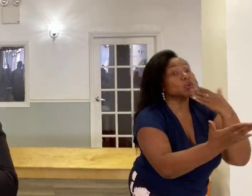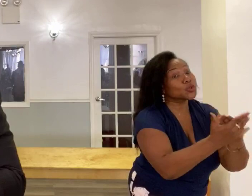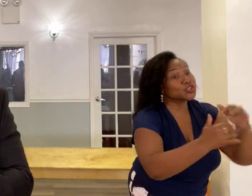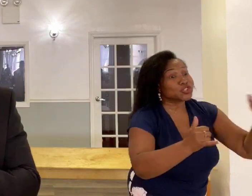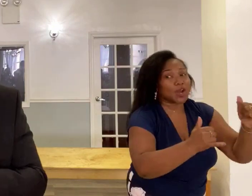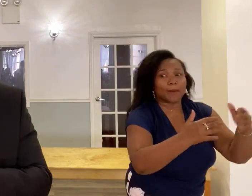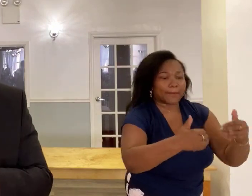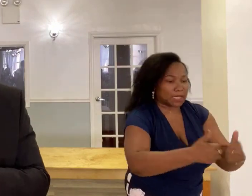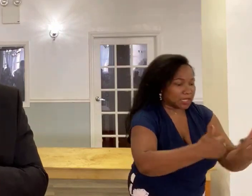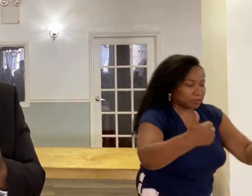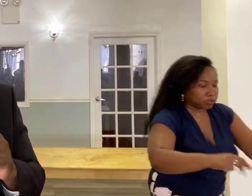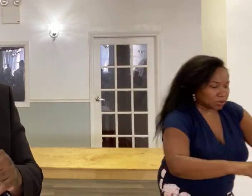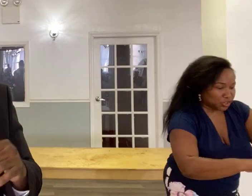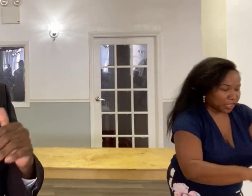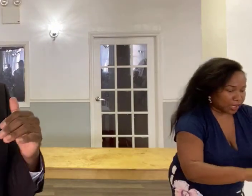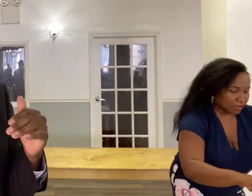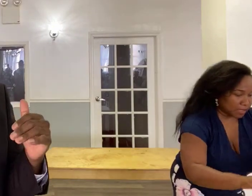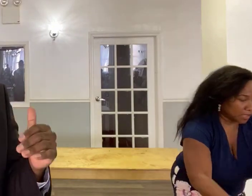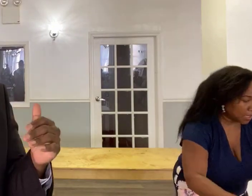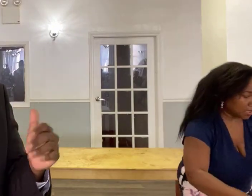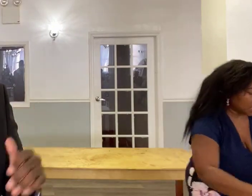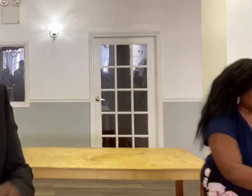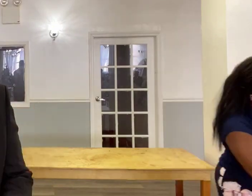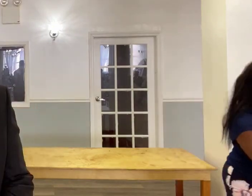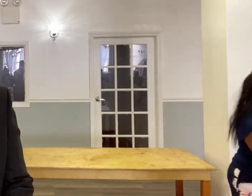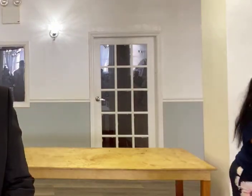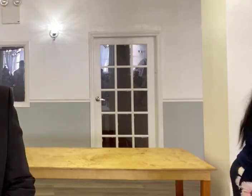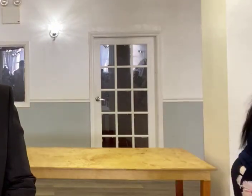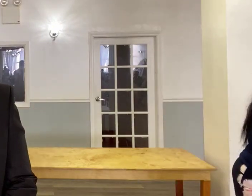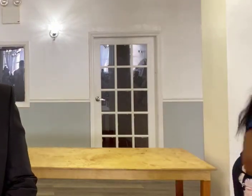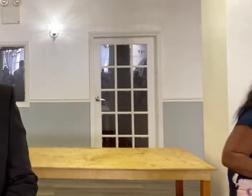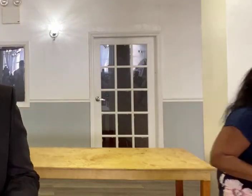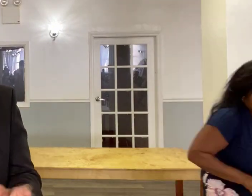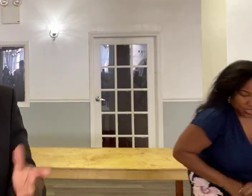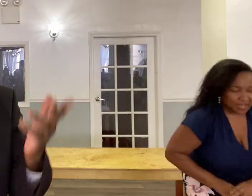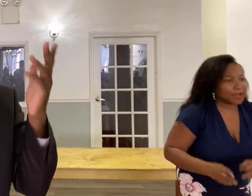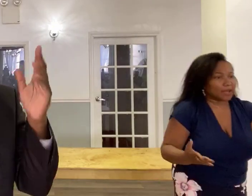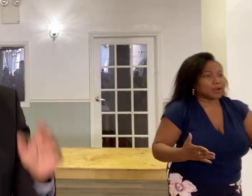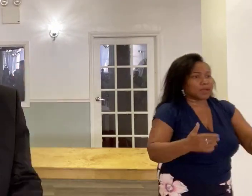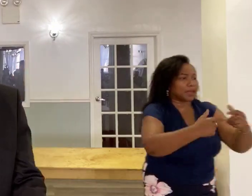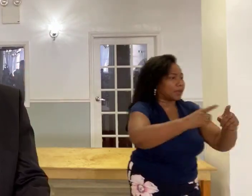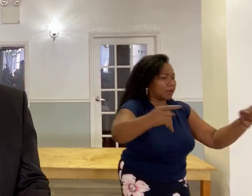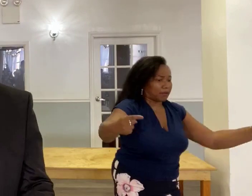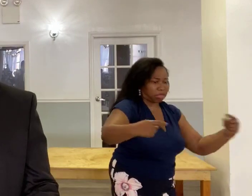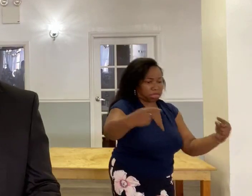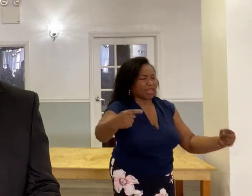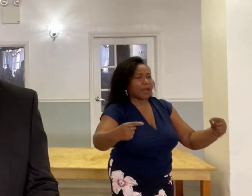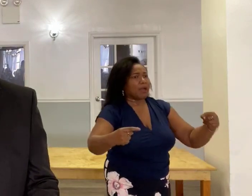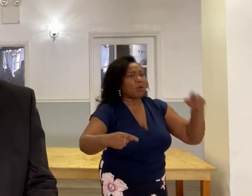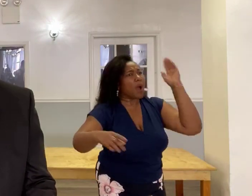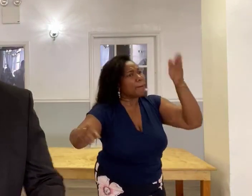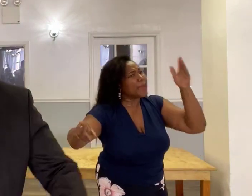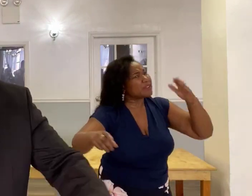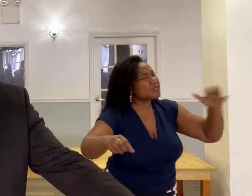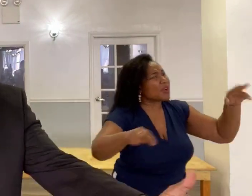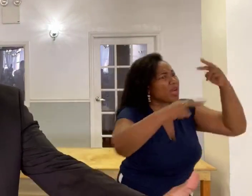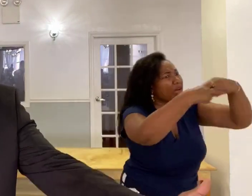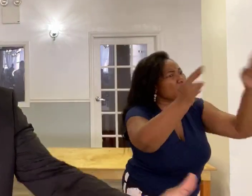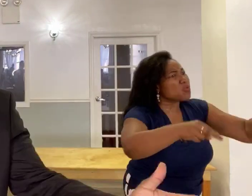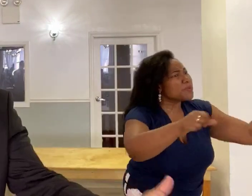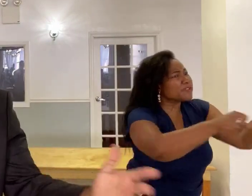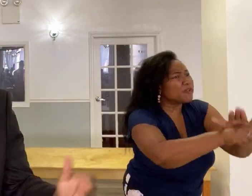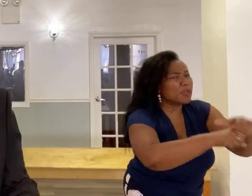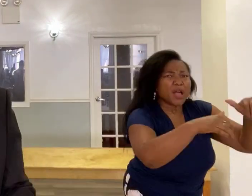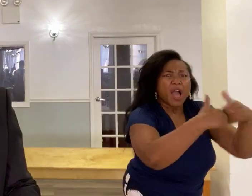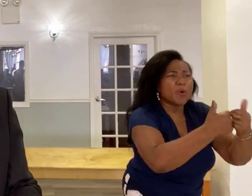proper distance. So we're actually in quite good shape. Now you're saying, Pastor, the room is full. How are we going